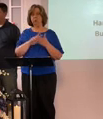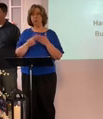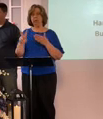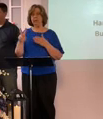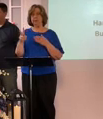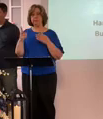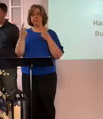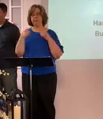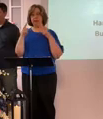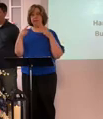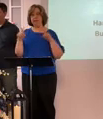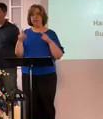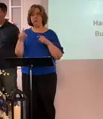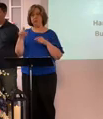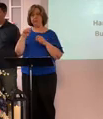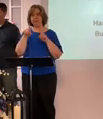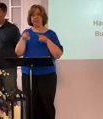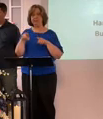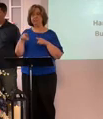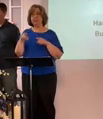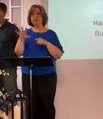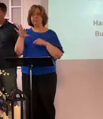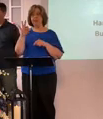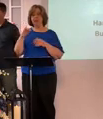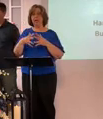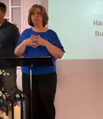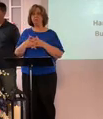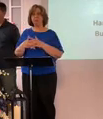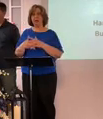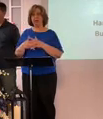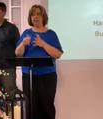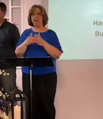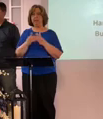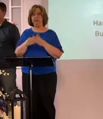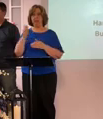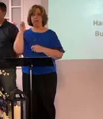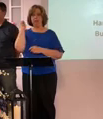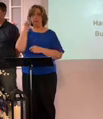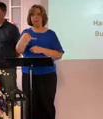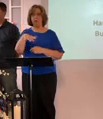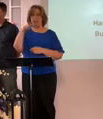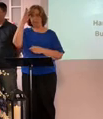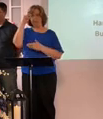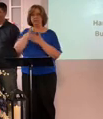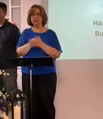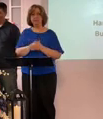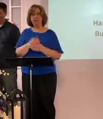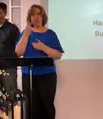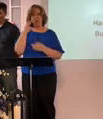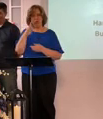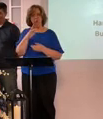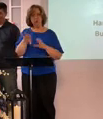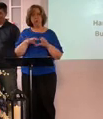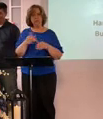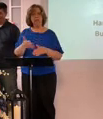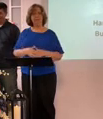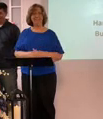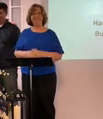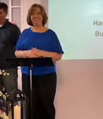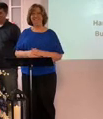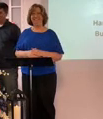test. I'm pregnant again. I threw the test at David, said, look what you did. But it